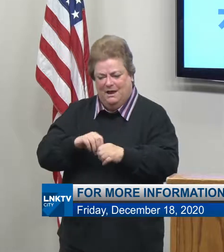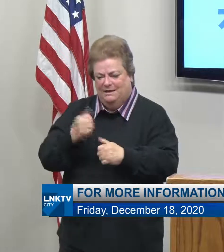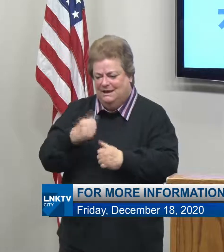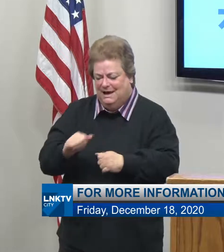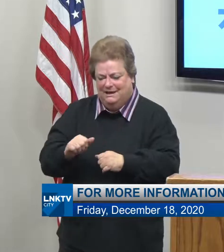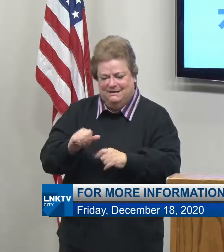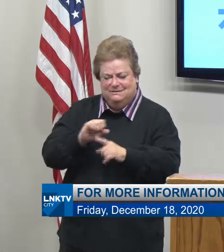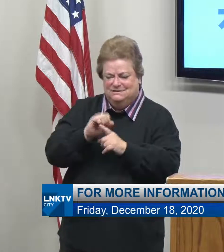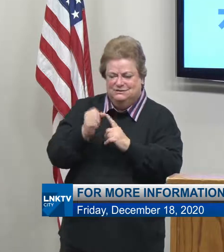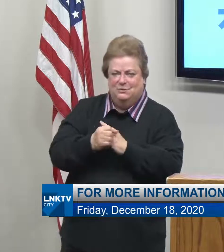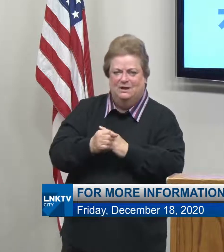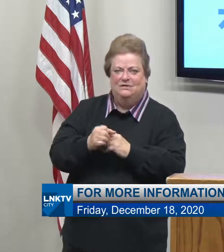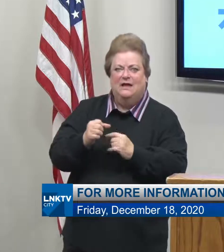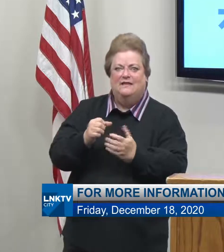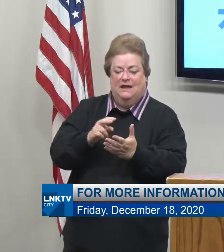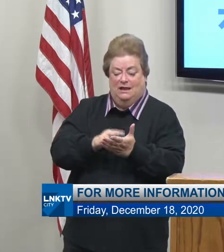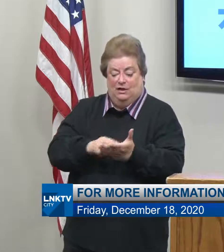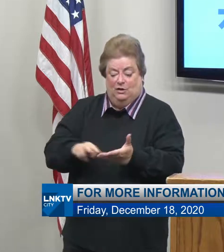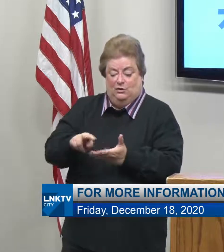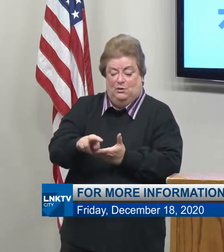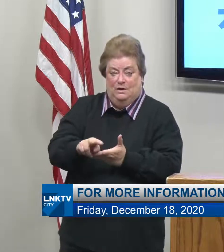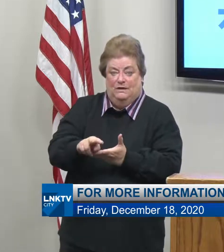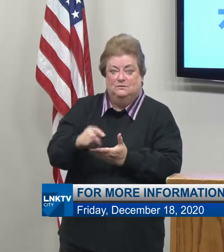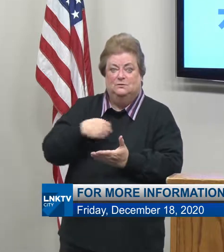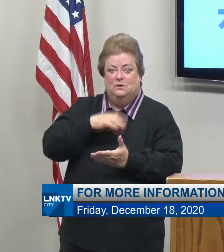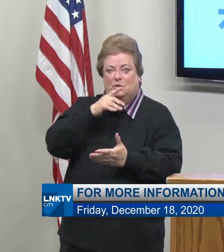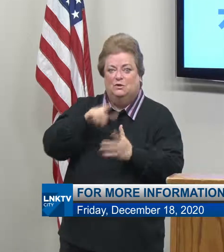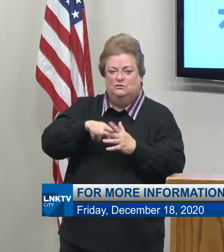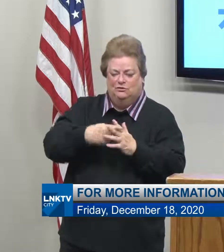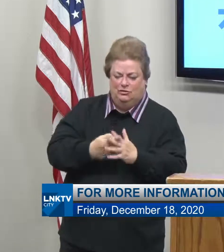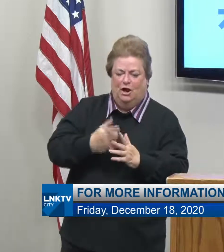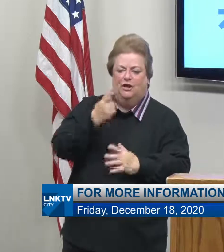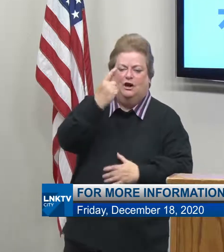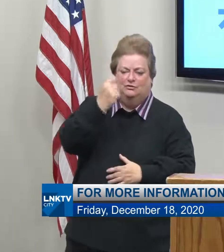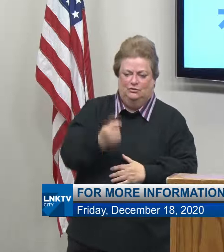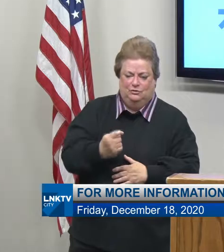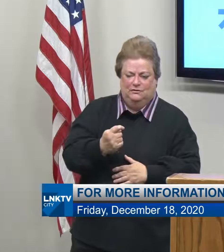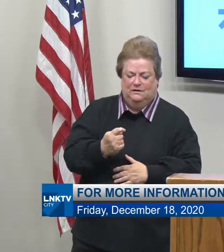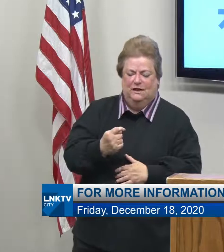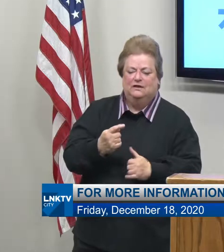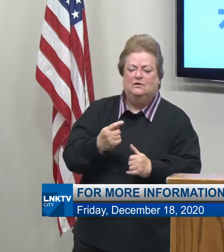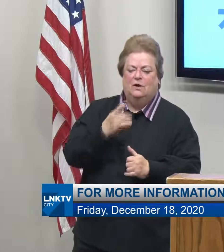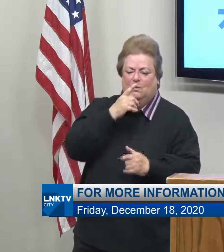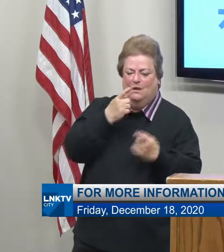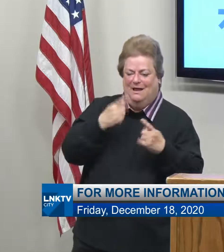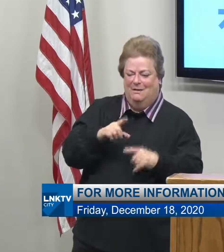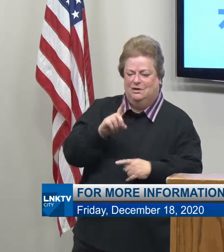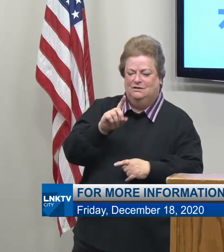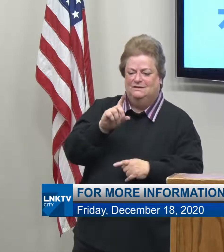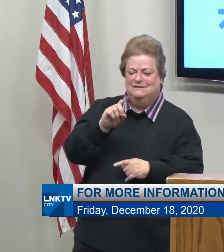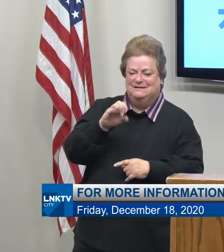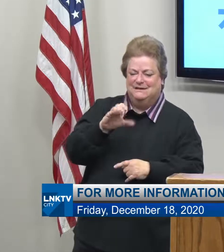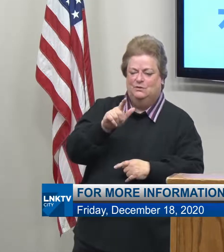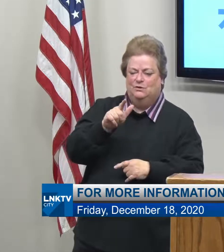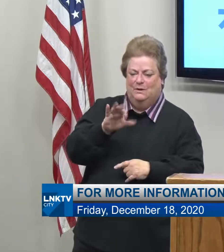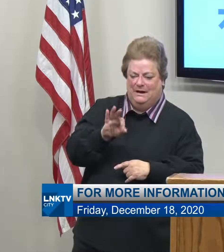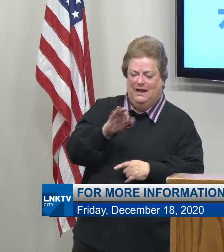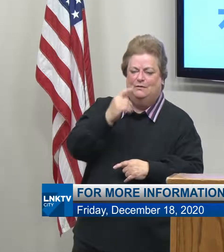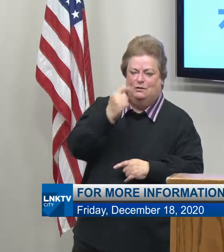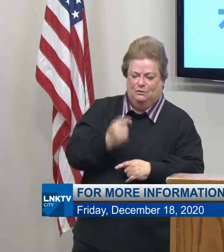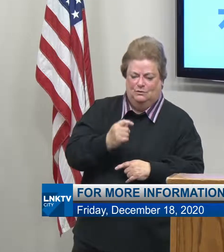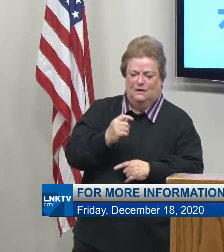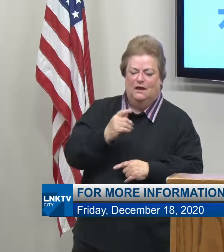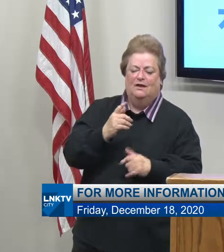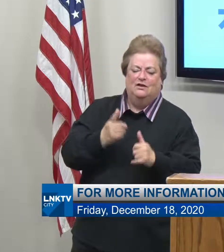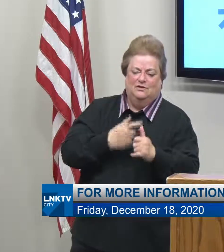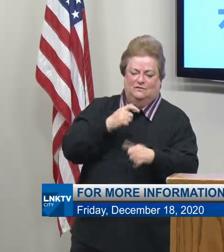arise. And then the following week, we will begin the Tuesday briefings. So the first one will be Tuesday, December 29th. We